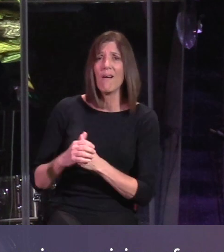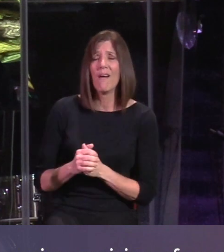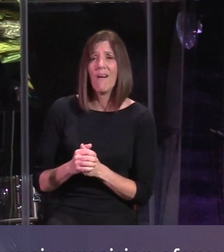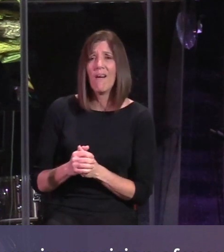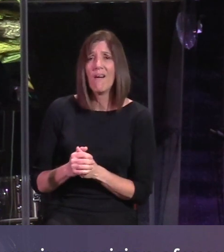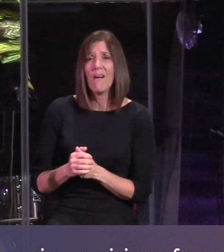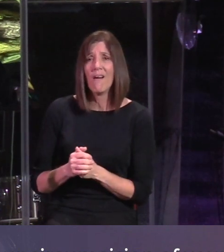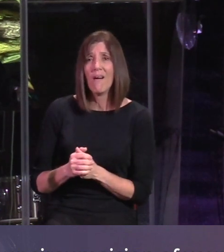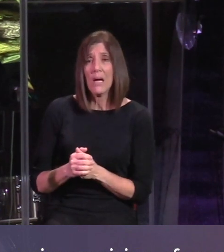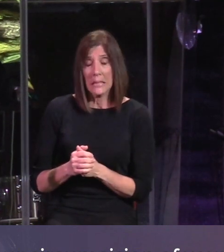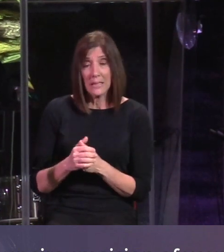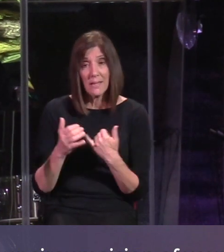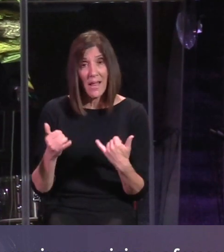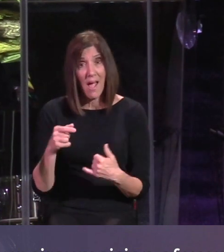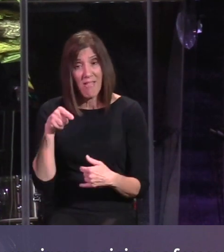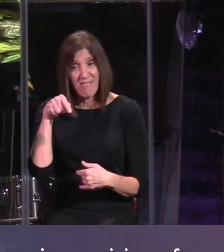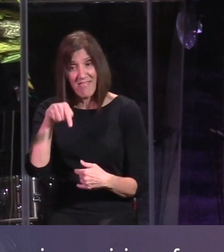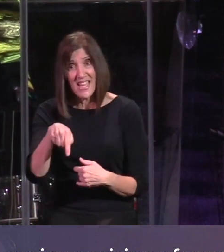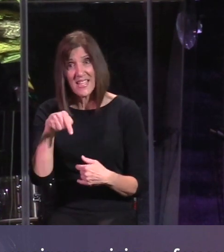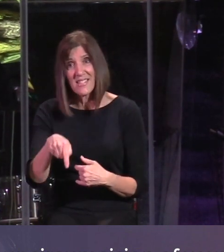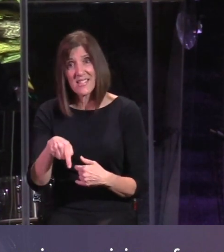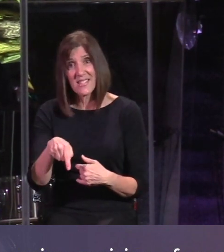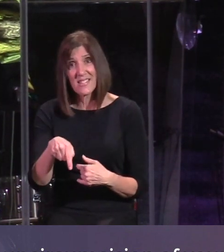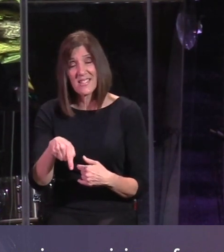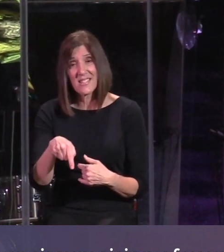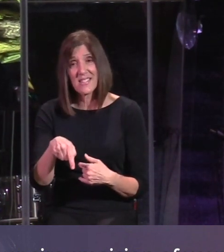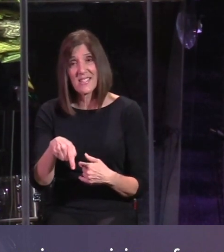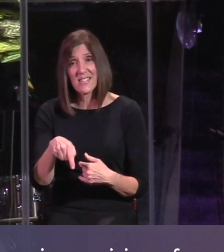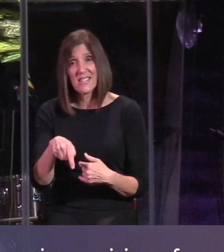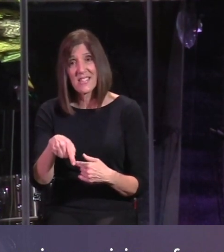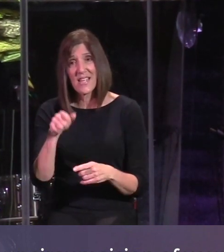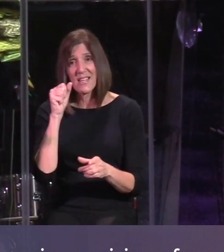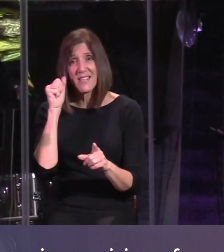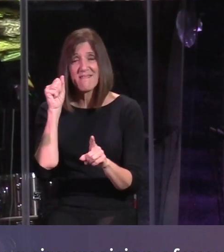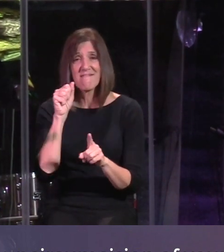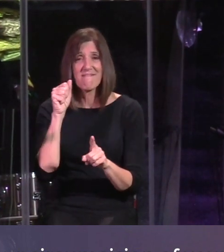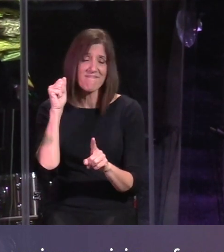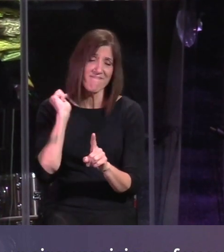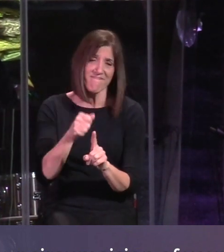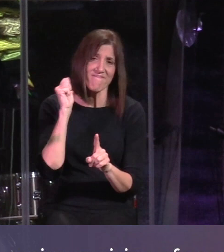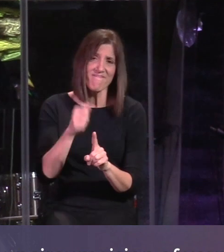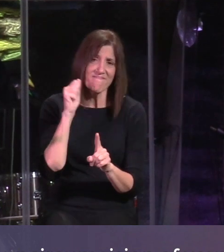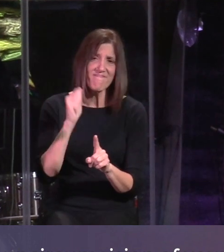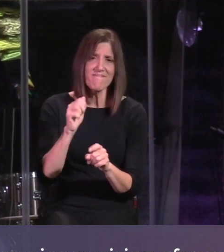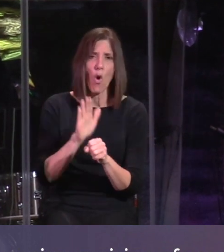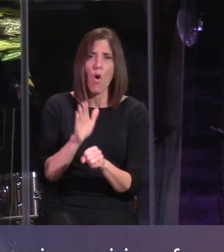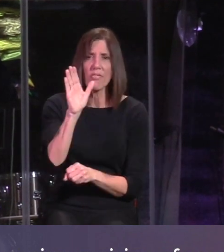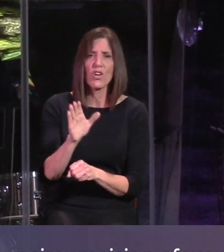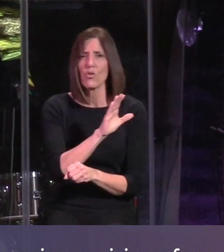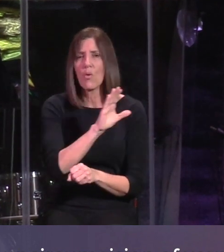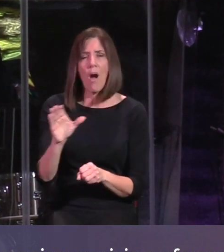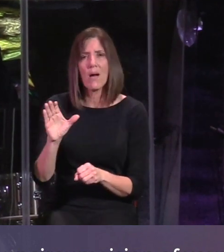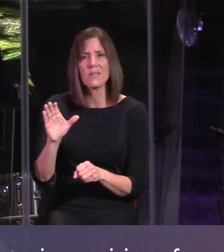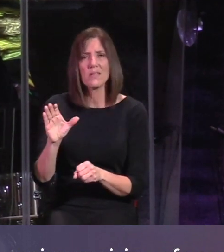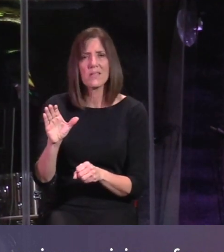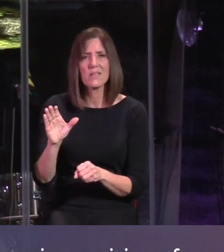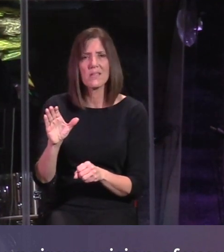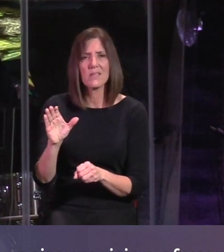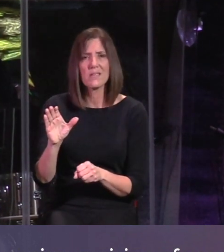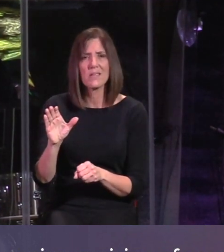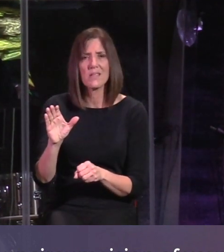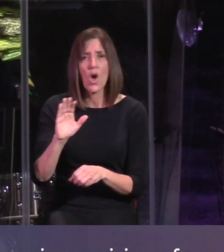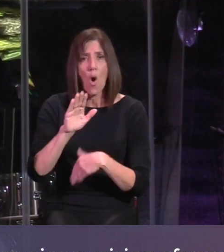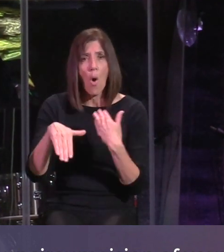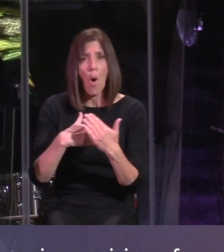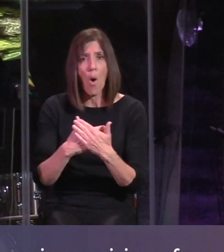demands. This he set aside, nailing it to the cross. He disarmed the rulers and authorities and put